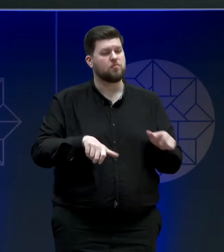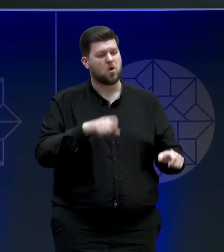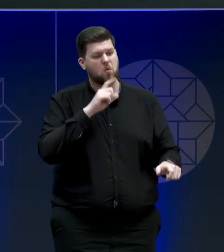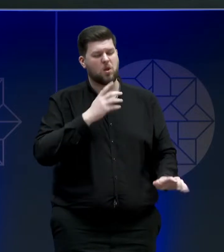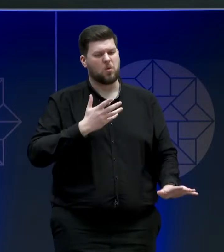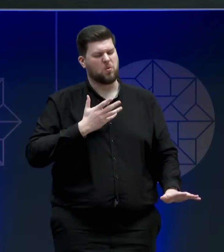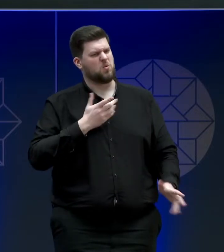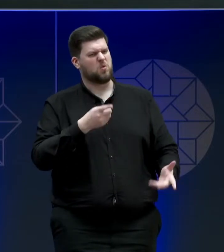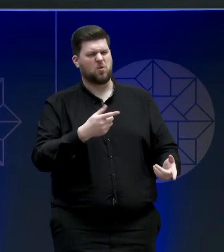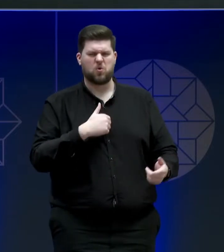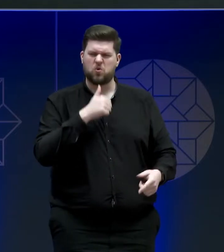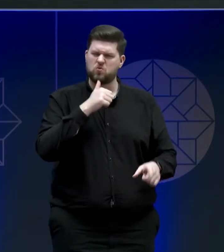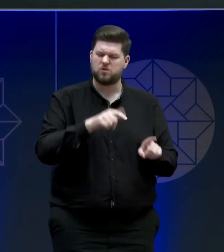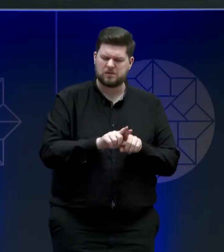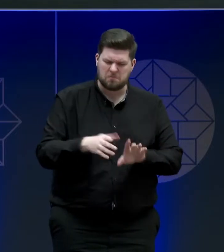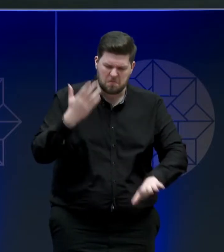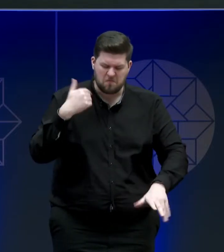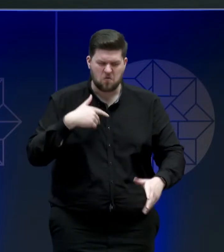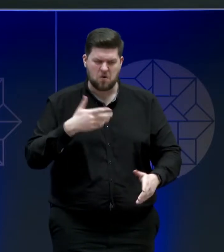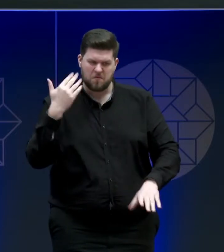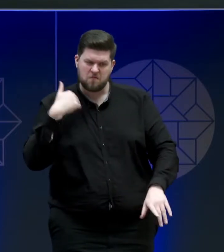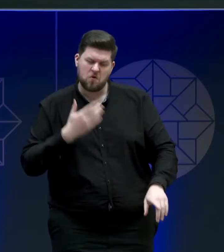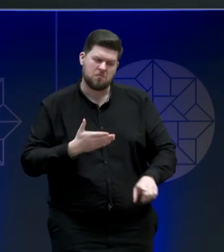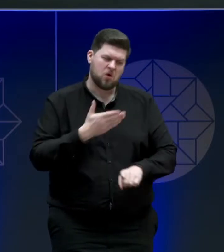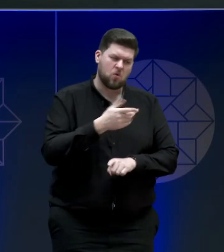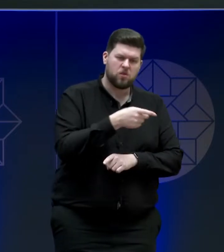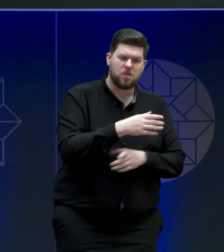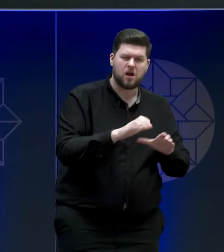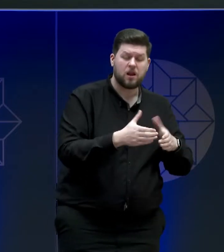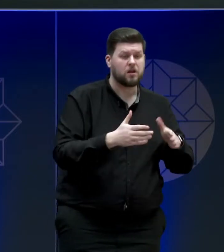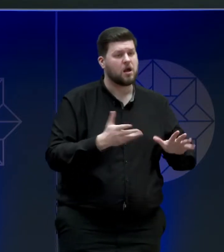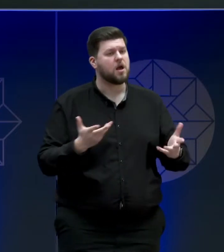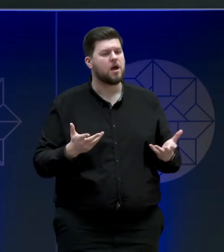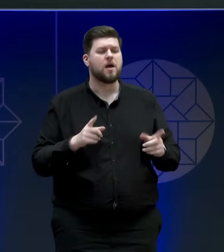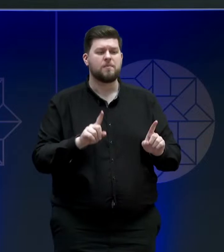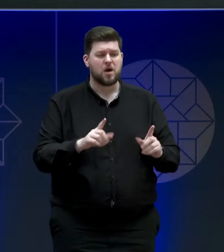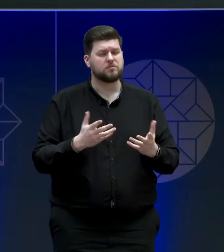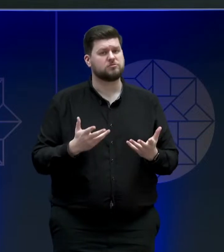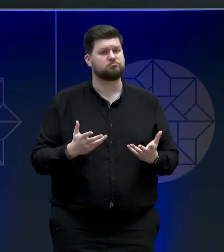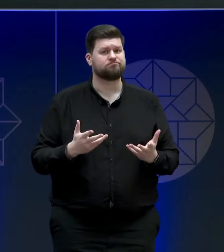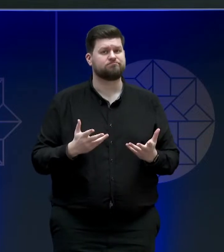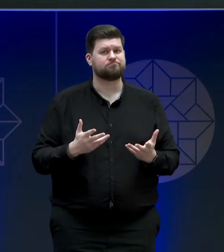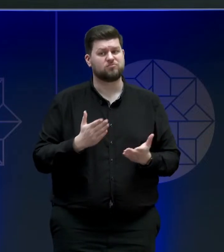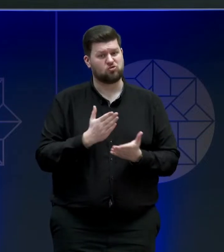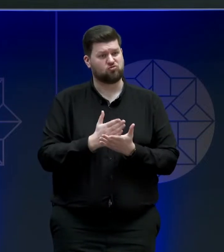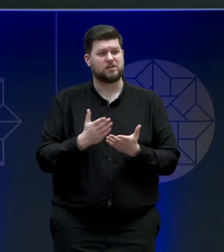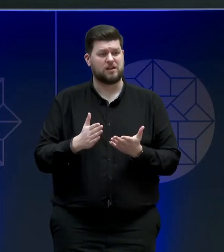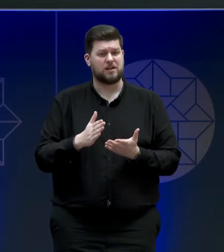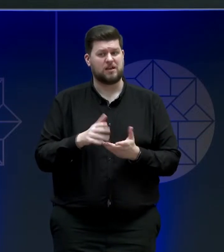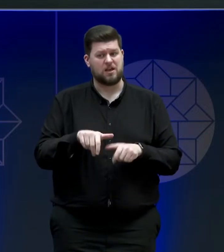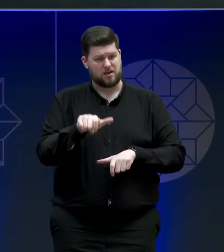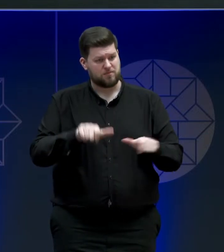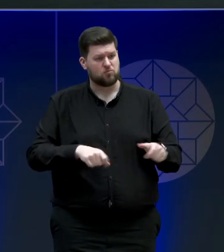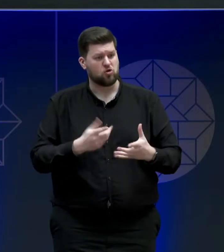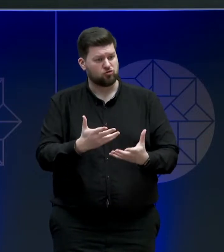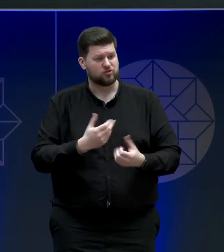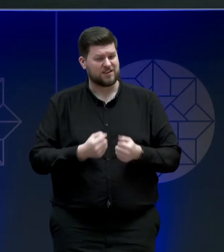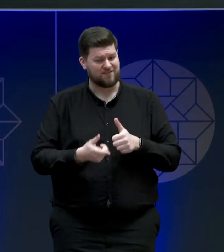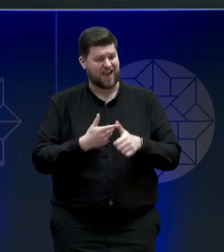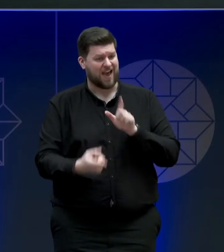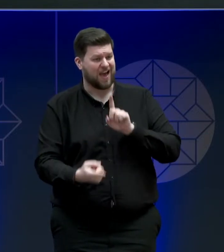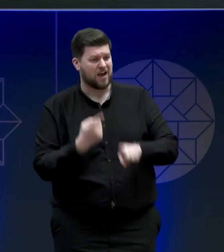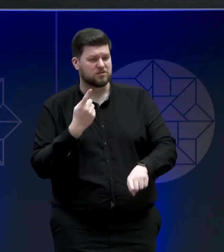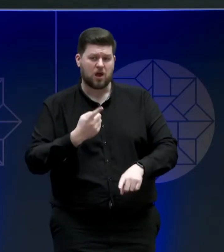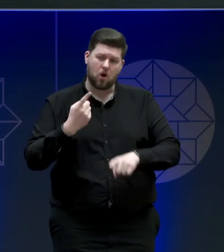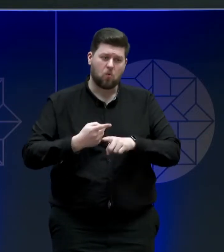I used to have to go blah, blah, blah. Alternatively, people are actually getting an answer and an